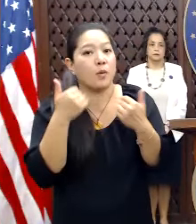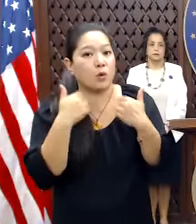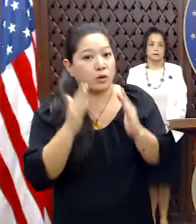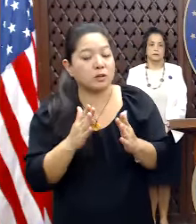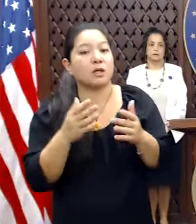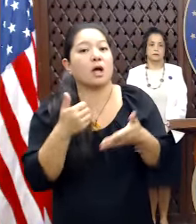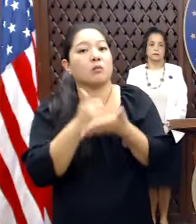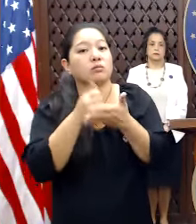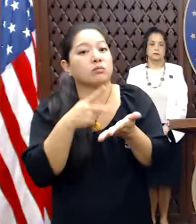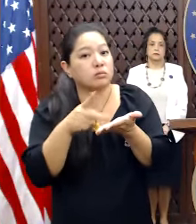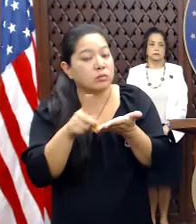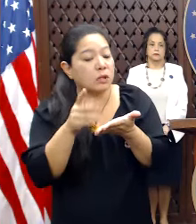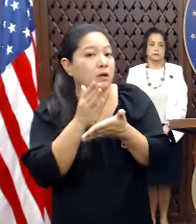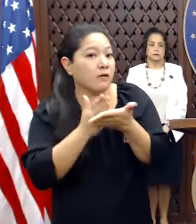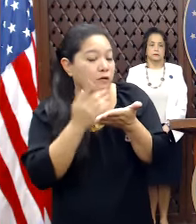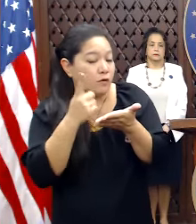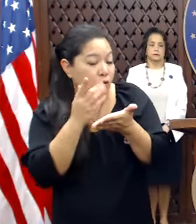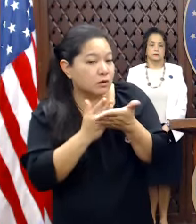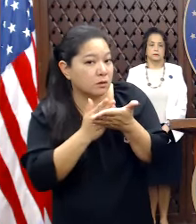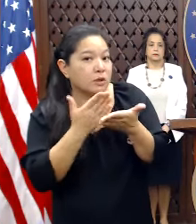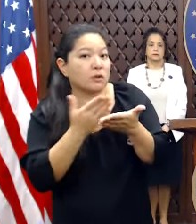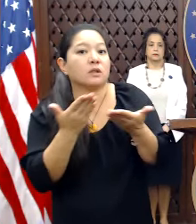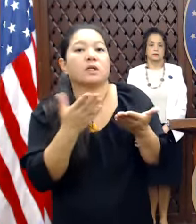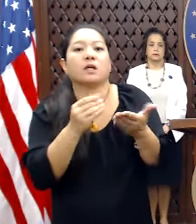so that's just one example. And so if you visit our website at